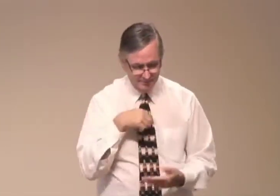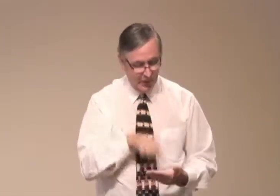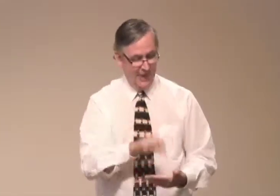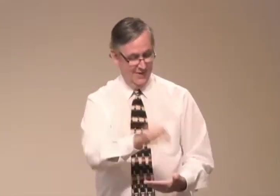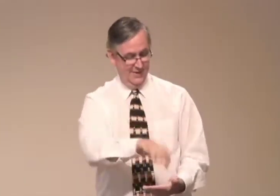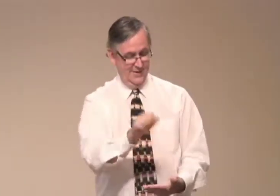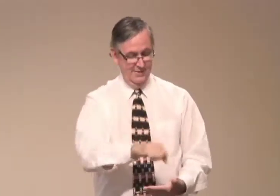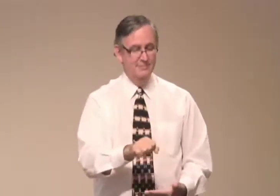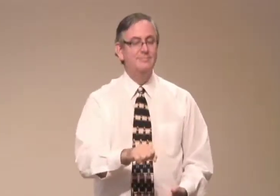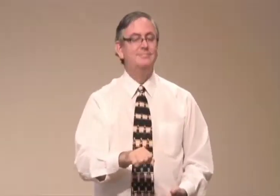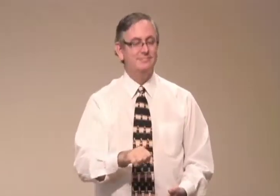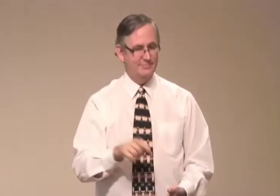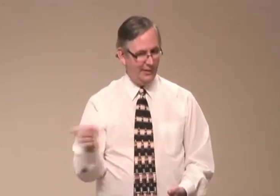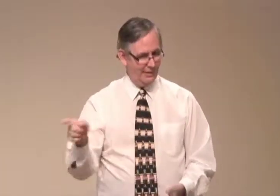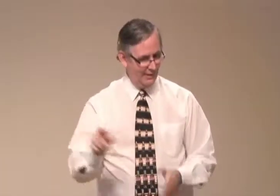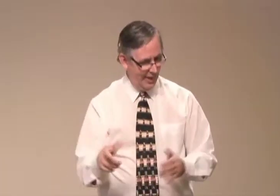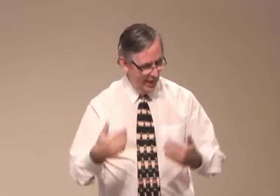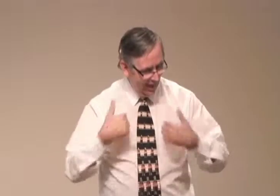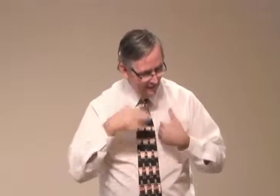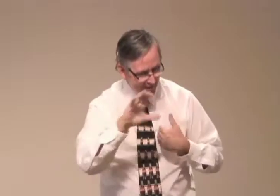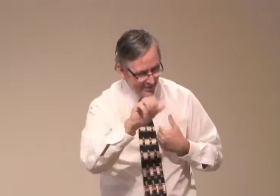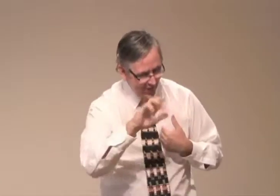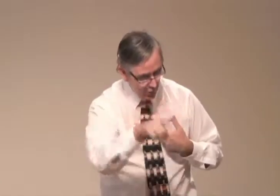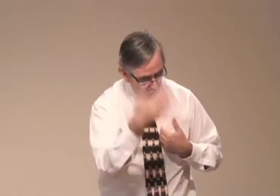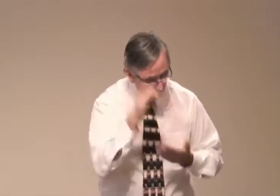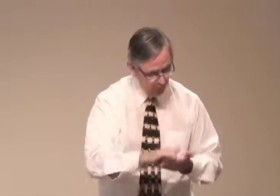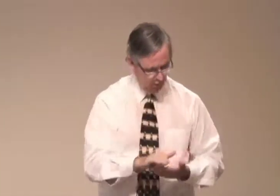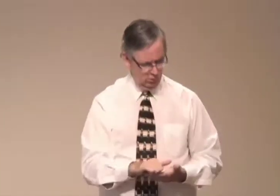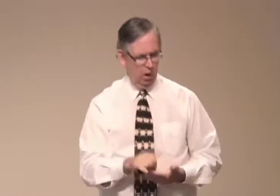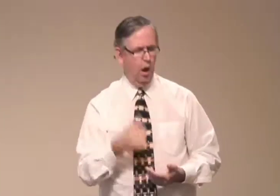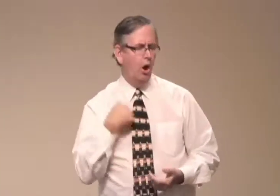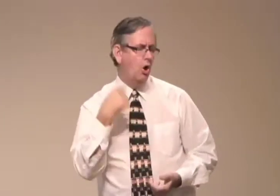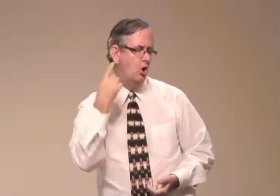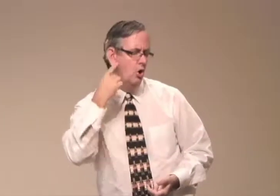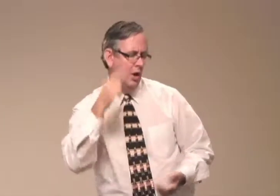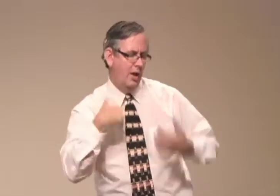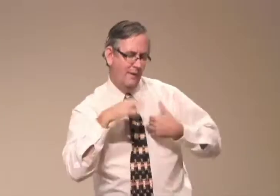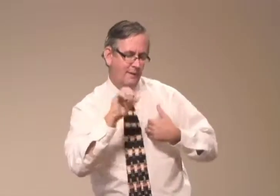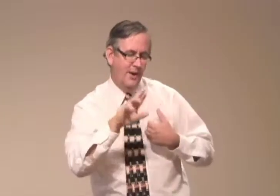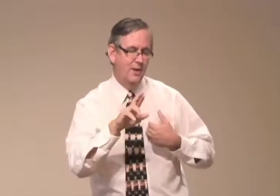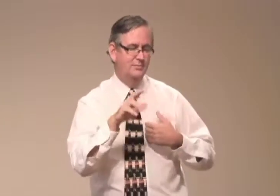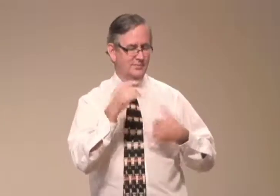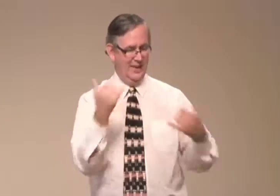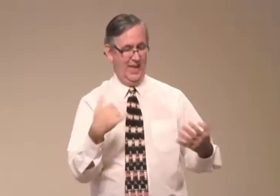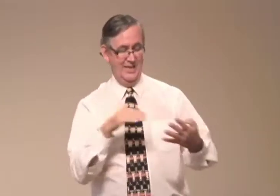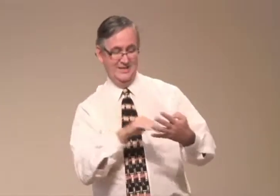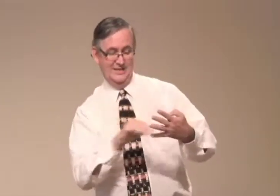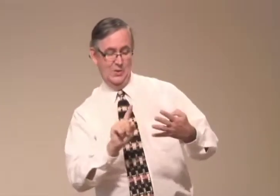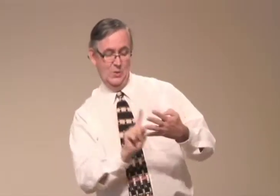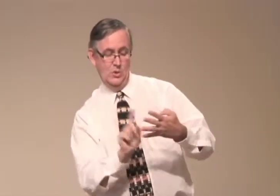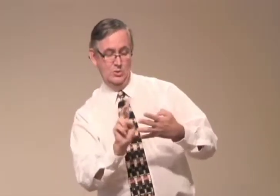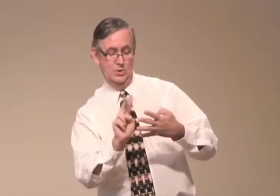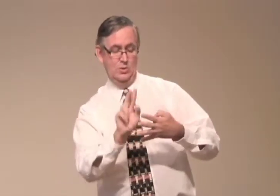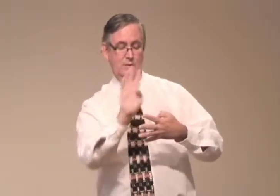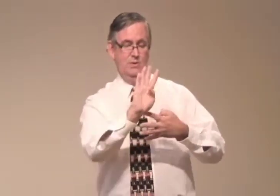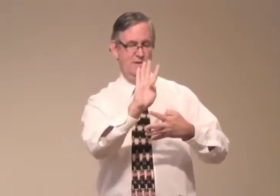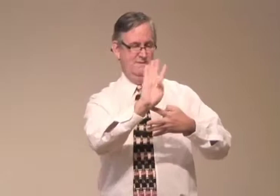do you know this person? And I said, yes. And he said, they have cancer. Did you know they have cancer? And I said, yes. And